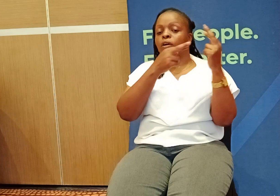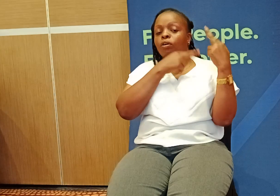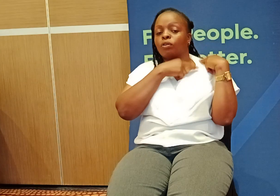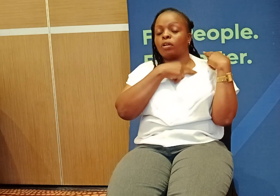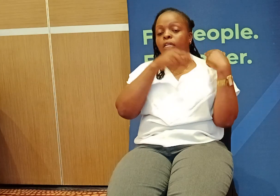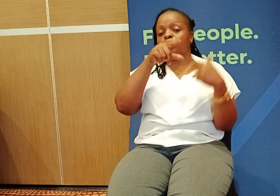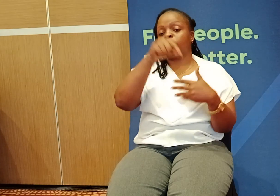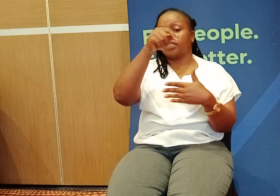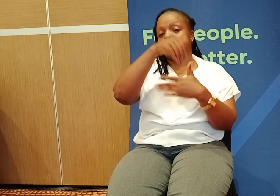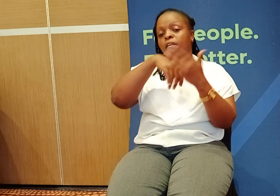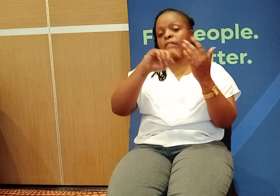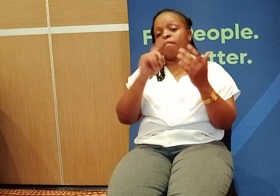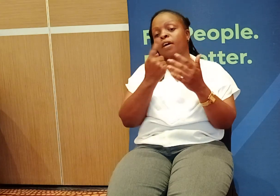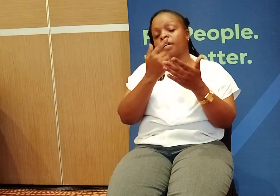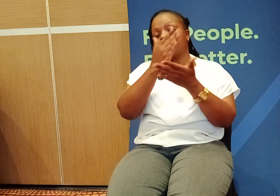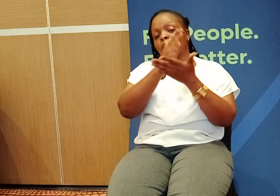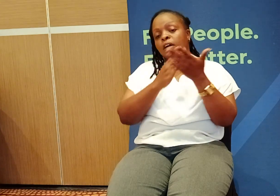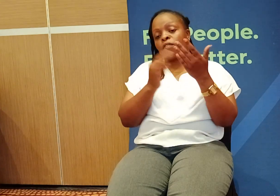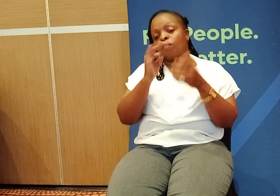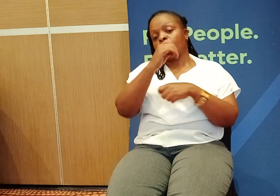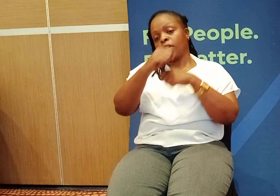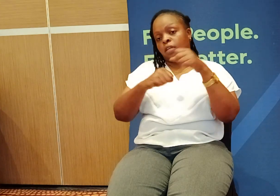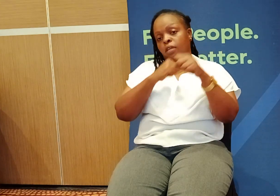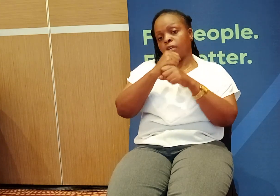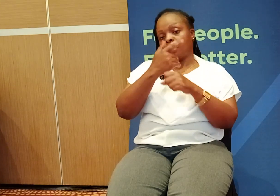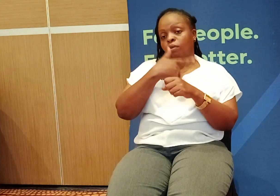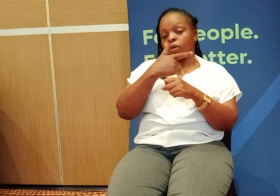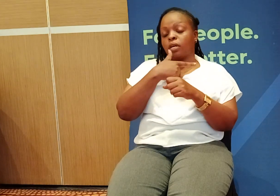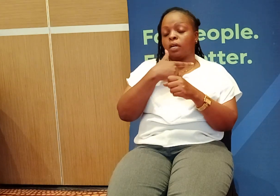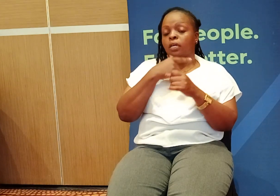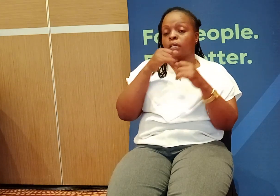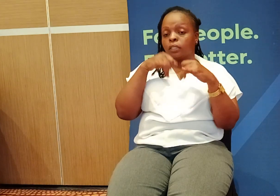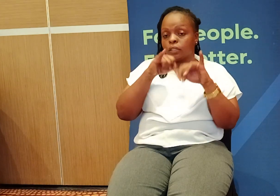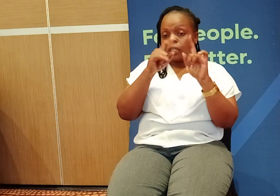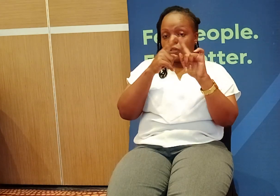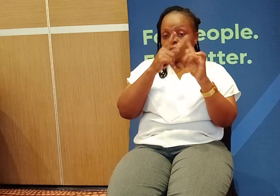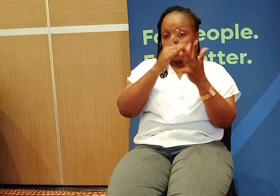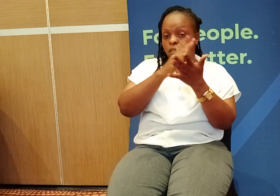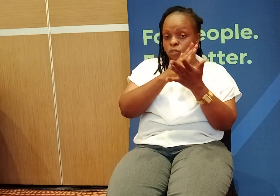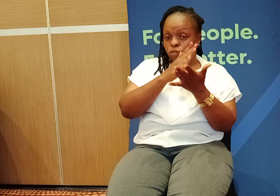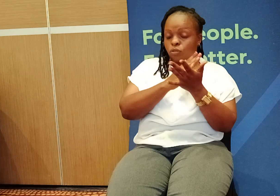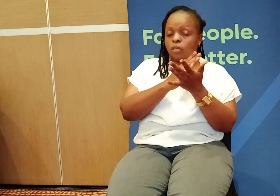half of the year, we were trying to ensure that we do not